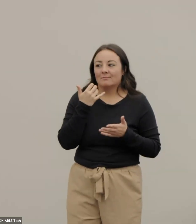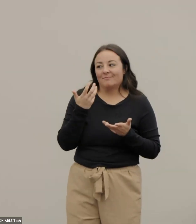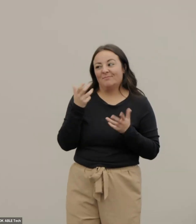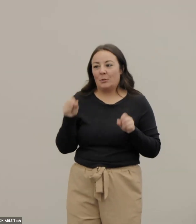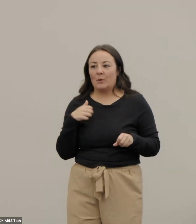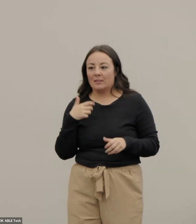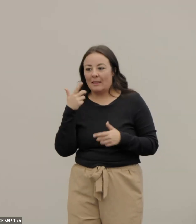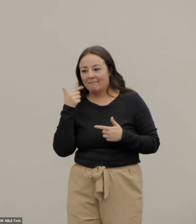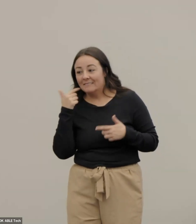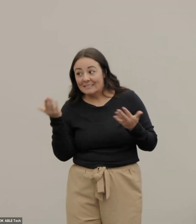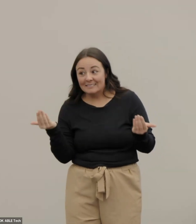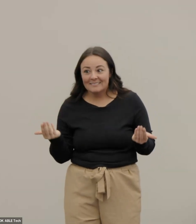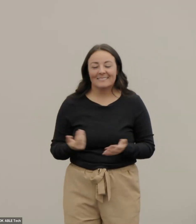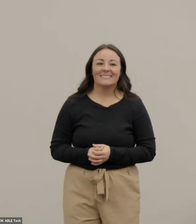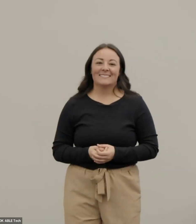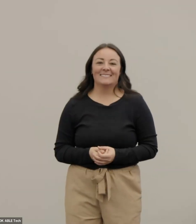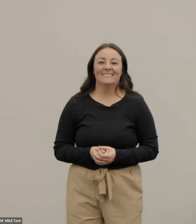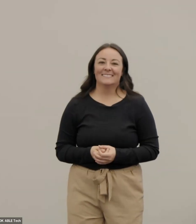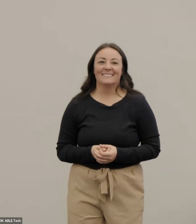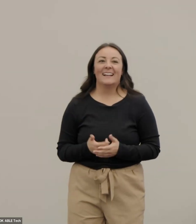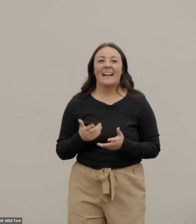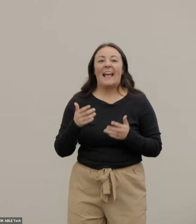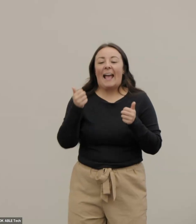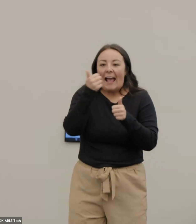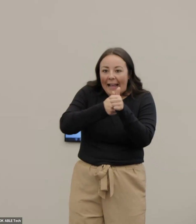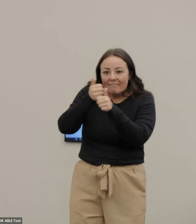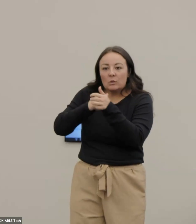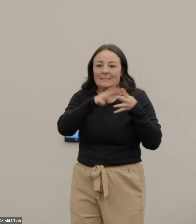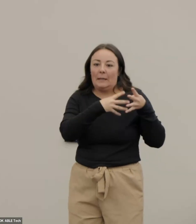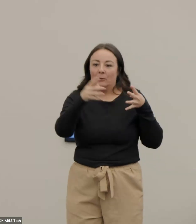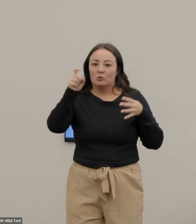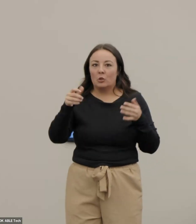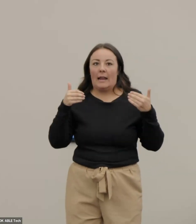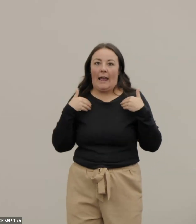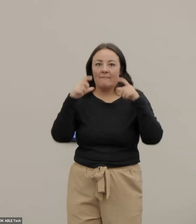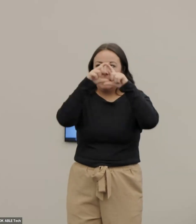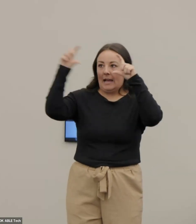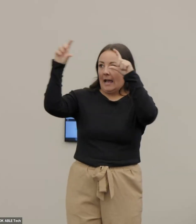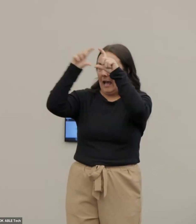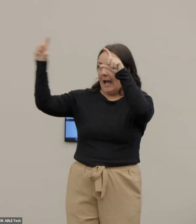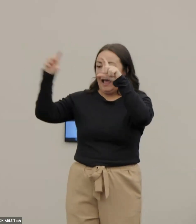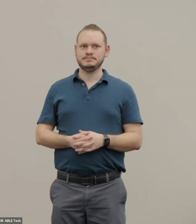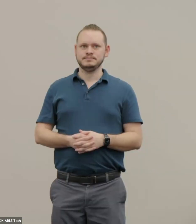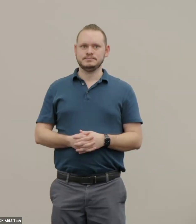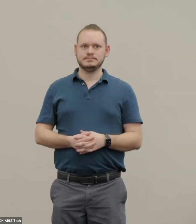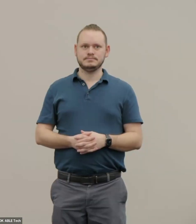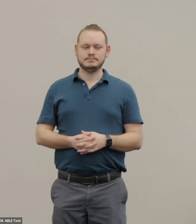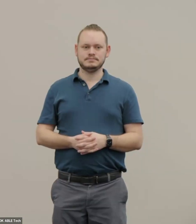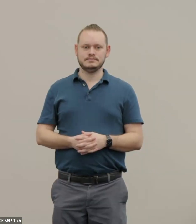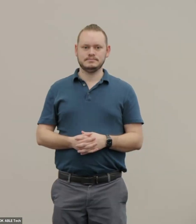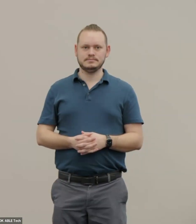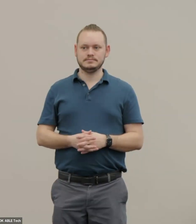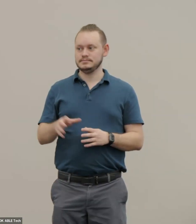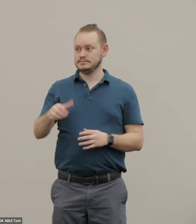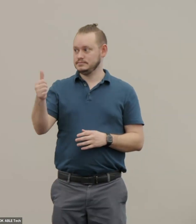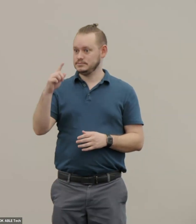But honestly, it is. Every table should have a header row that defines the category of the information in the table. So keep that in mind. But another